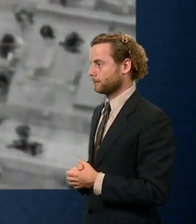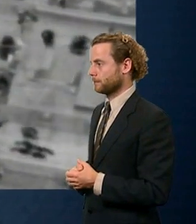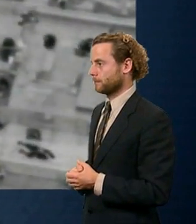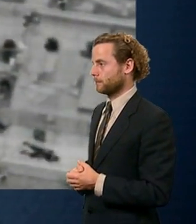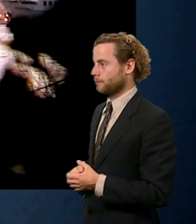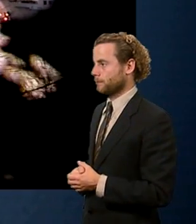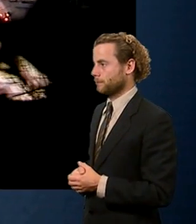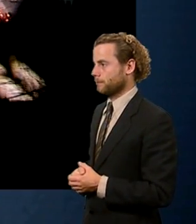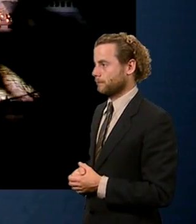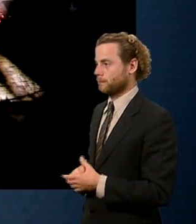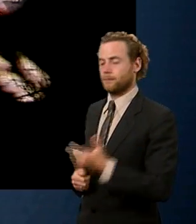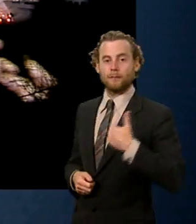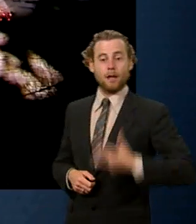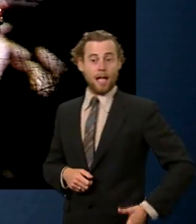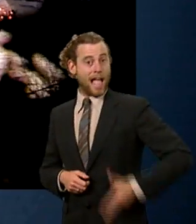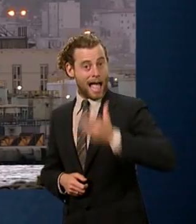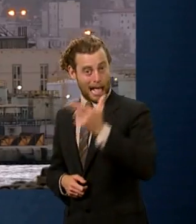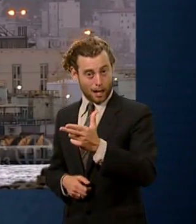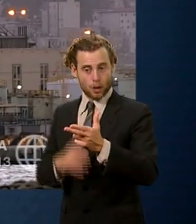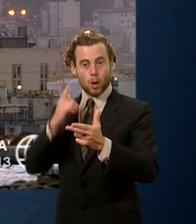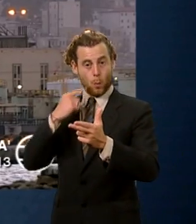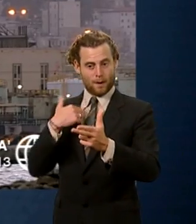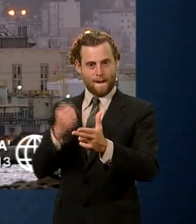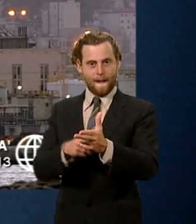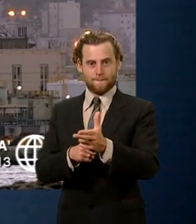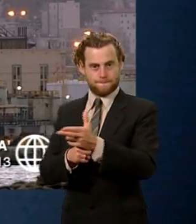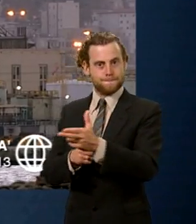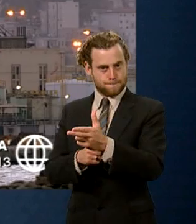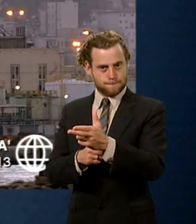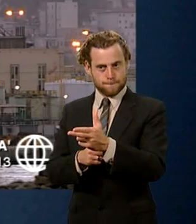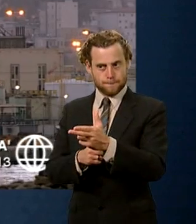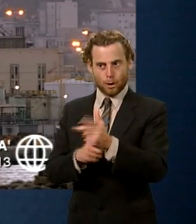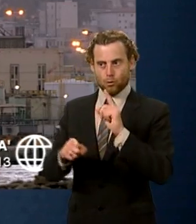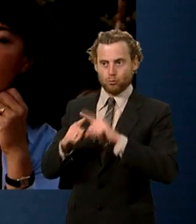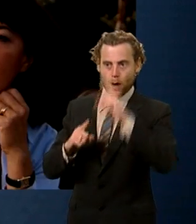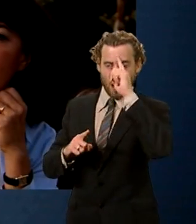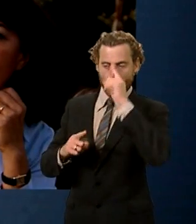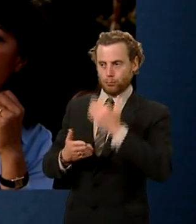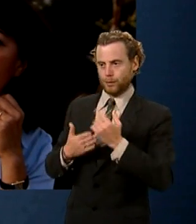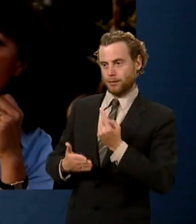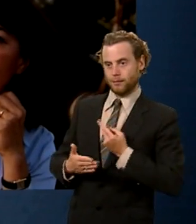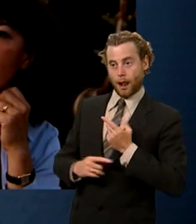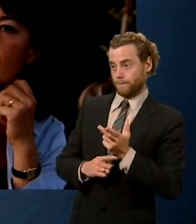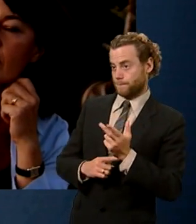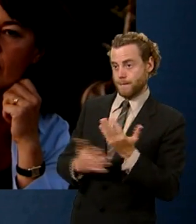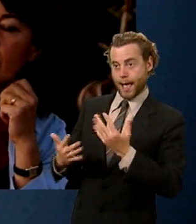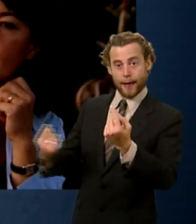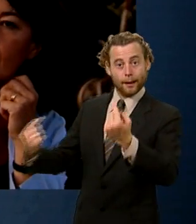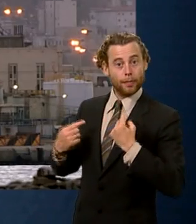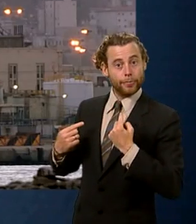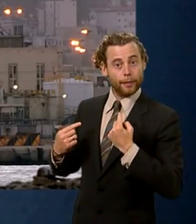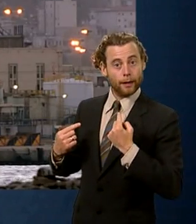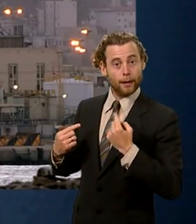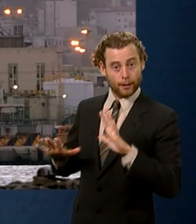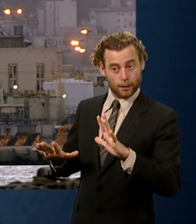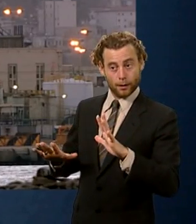I used my handgun only when I got up on the ship, also to defend myself from the people that tried to assault me.